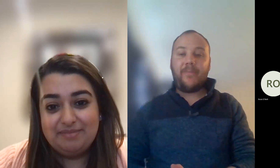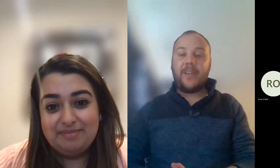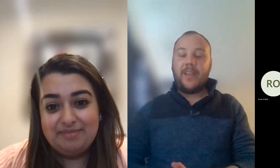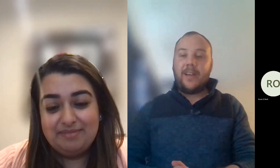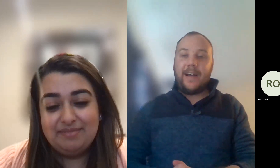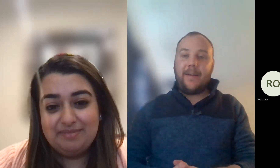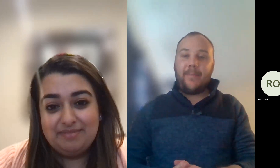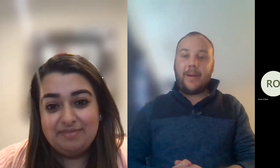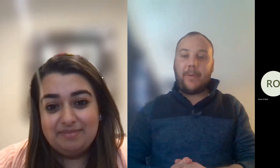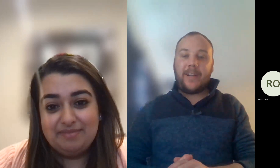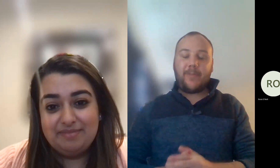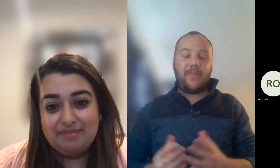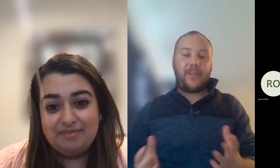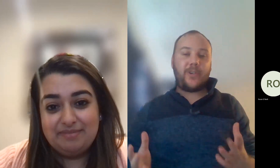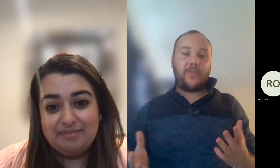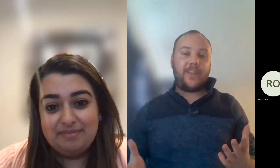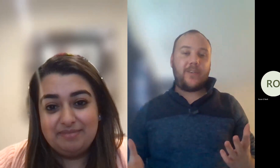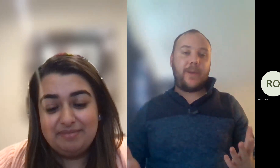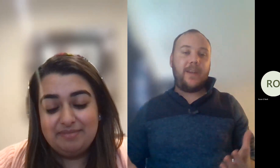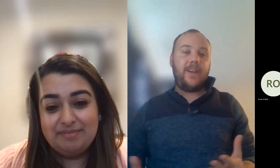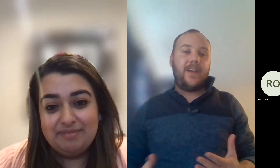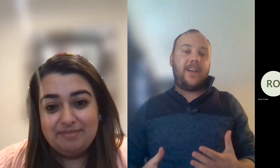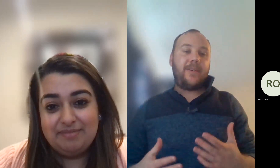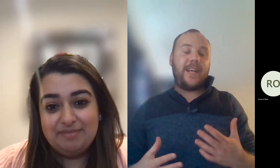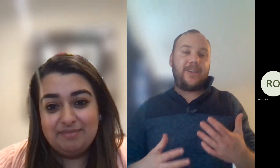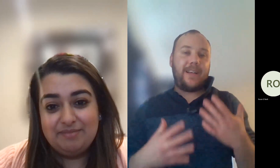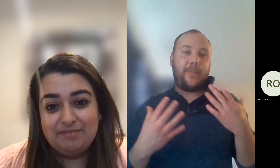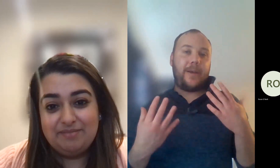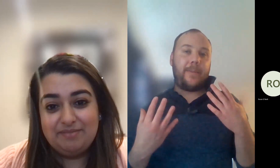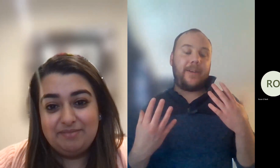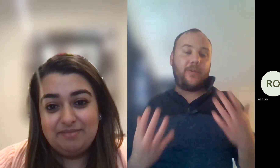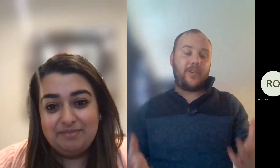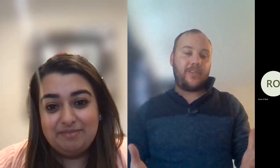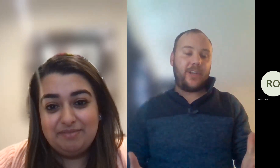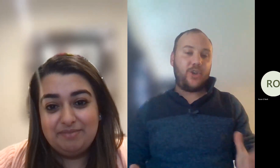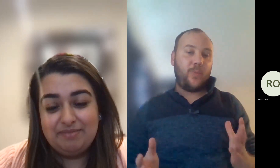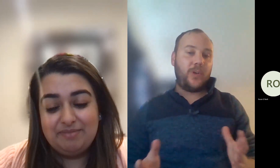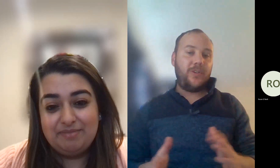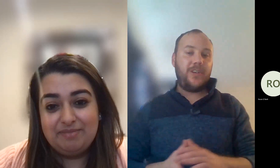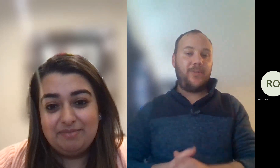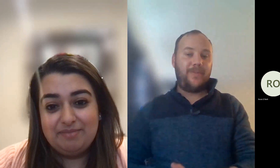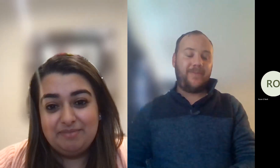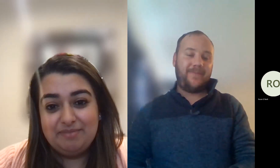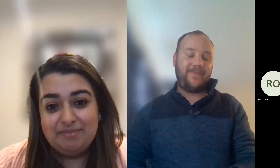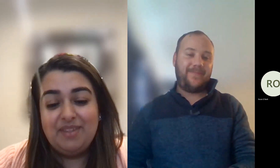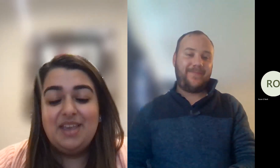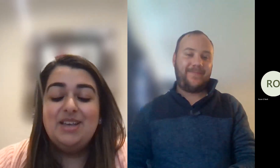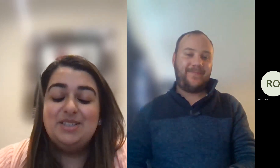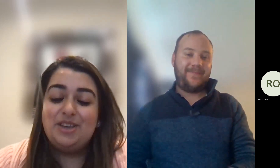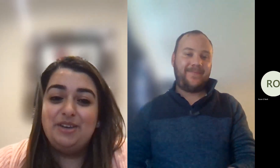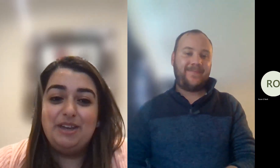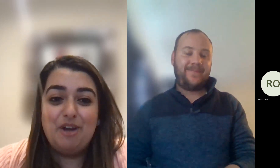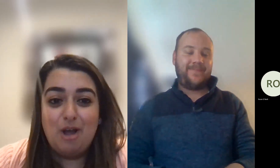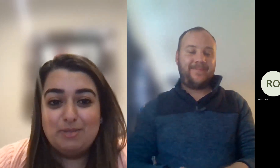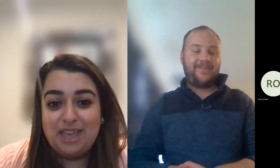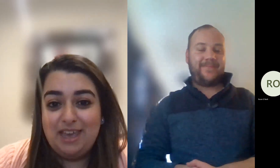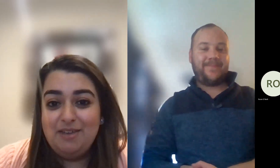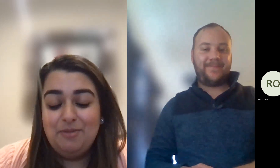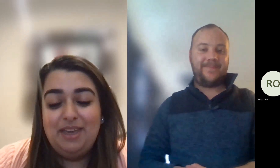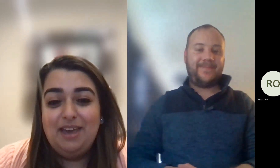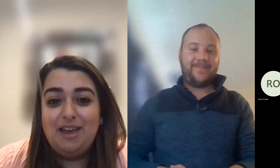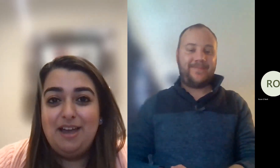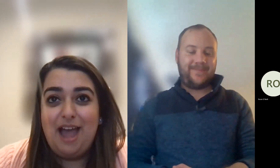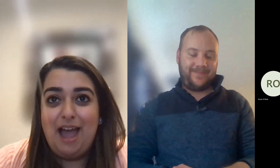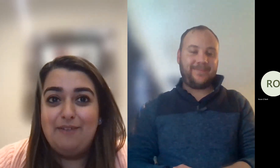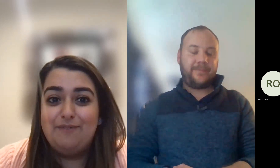apprentices later on. But I guess my first question really has to be, can you tell us a bit about the organisation and what you do? So here at